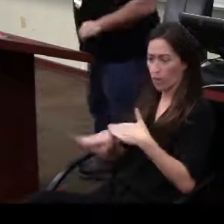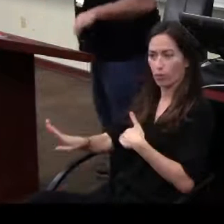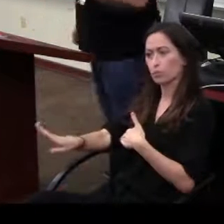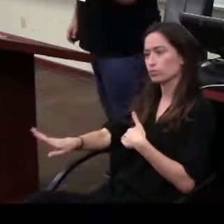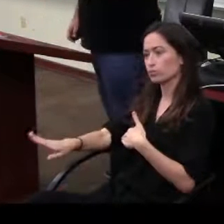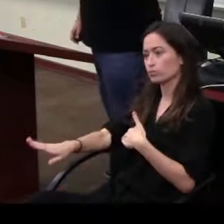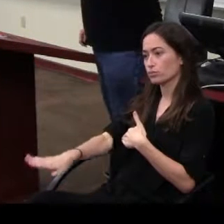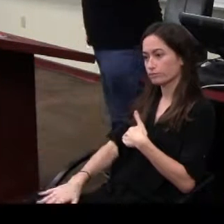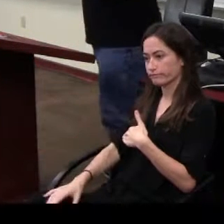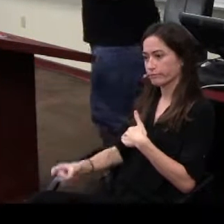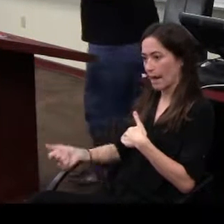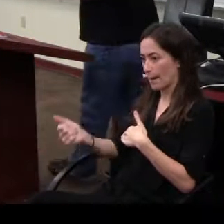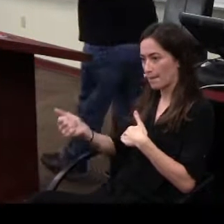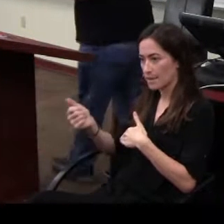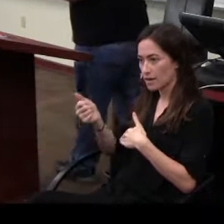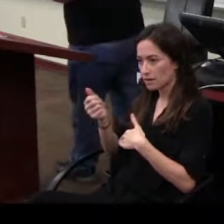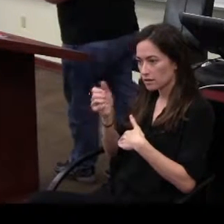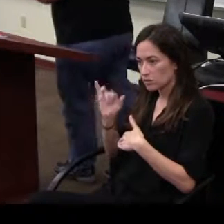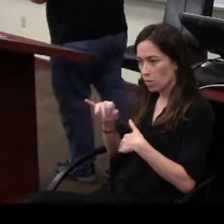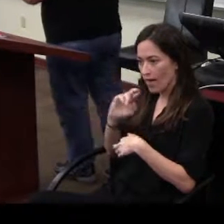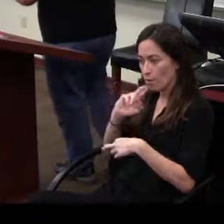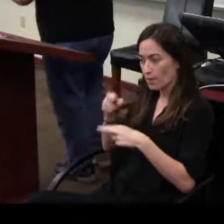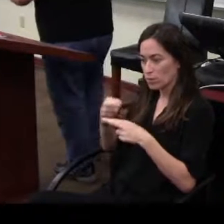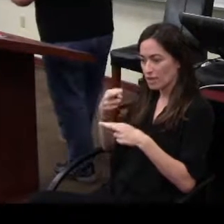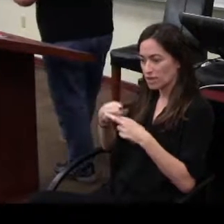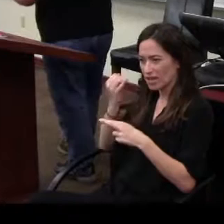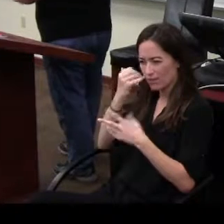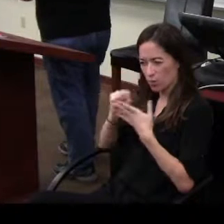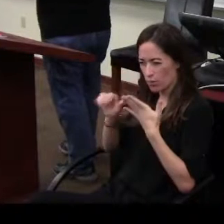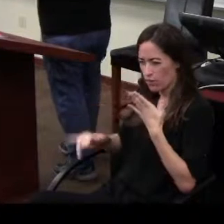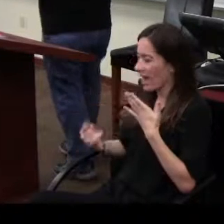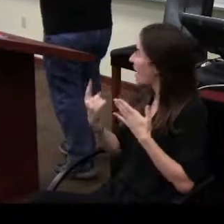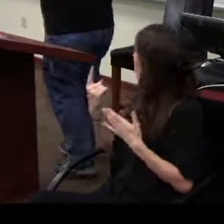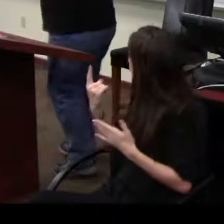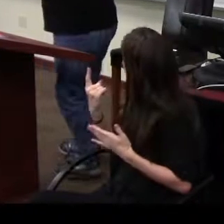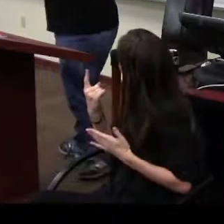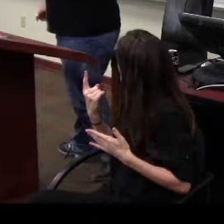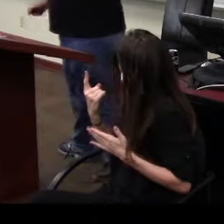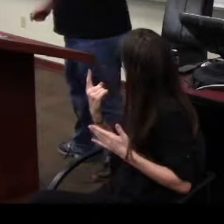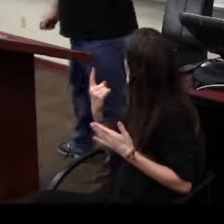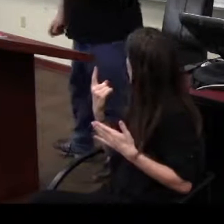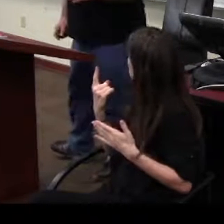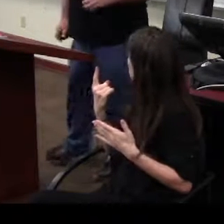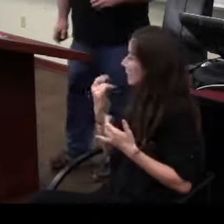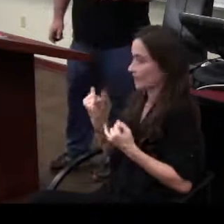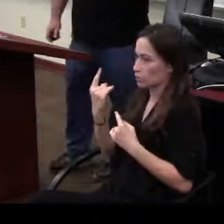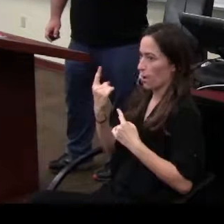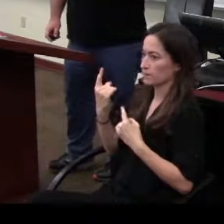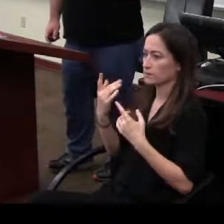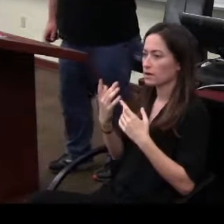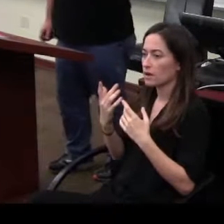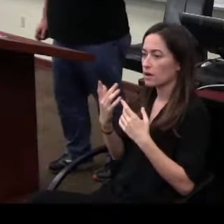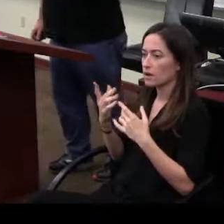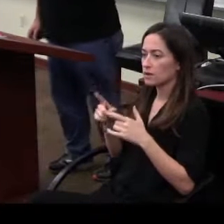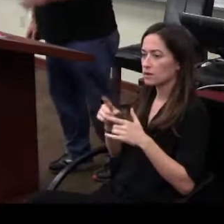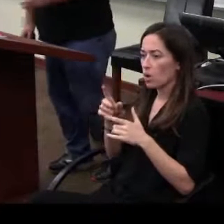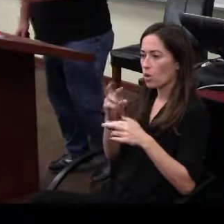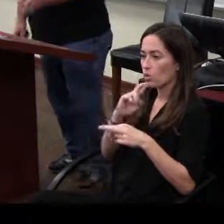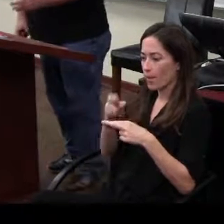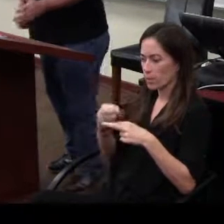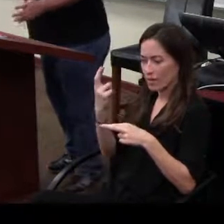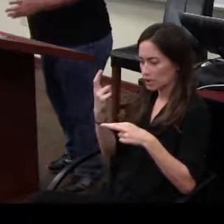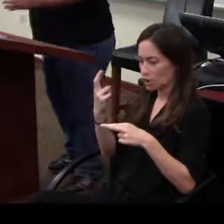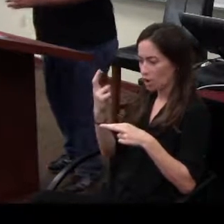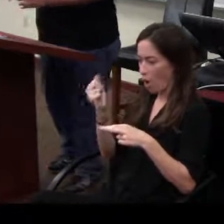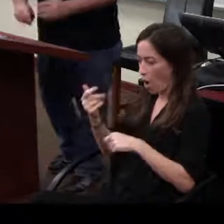Bang. Okay. Now, you take the reputation stuff out. That's this one right here. You take all the reputation, you take all of the updates, they take them offline